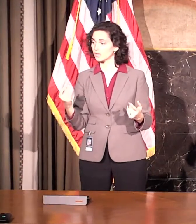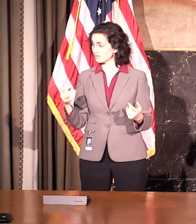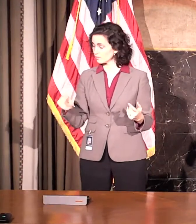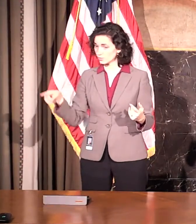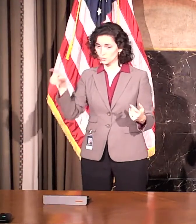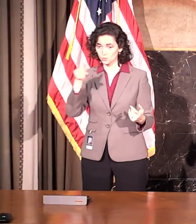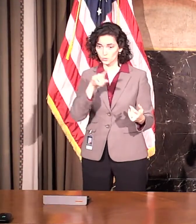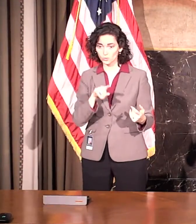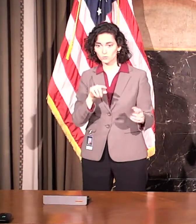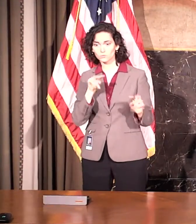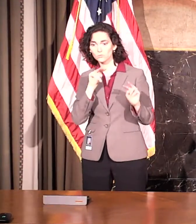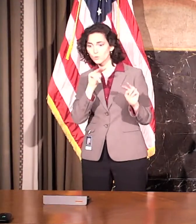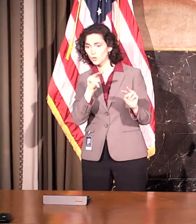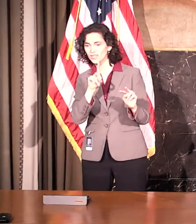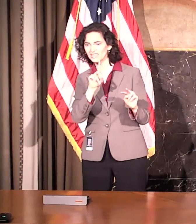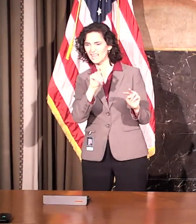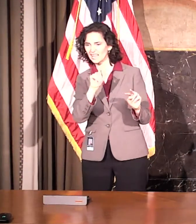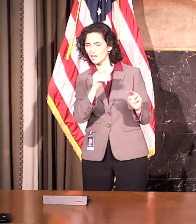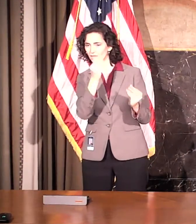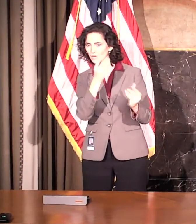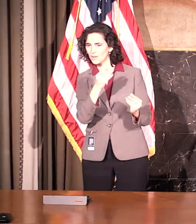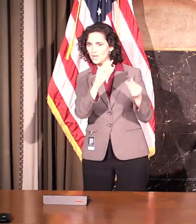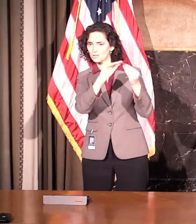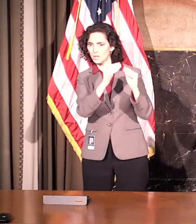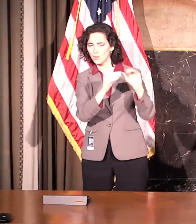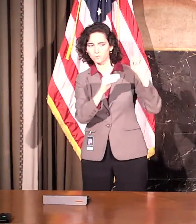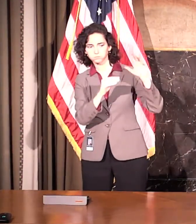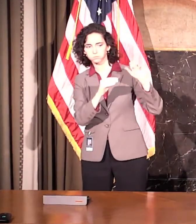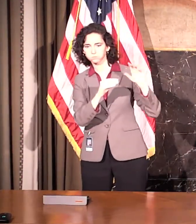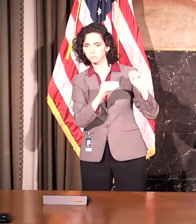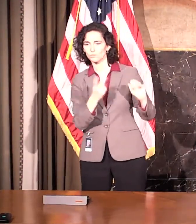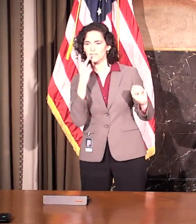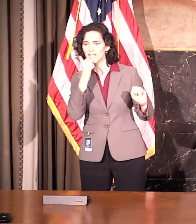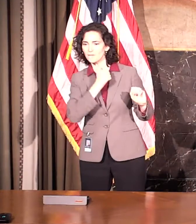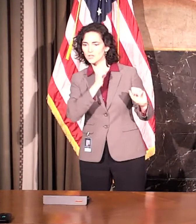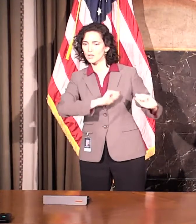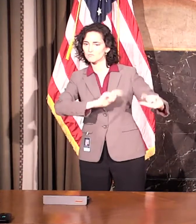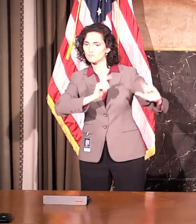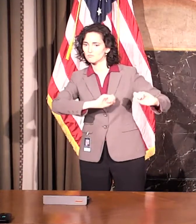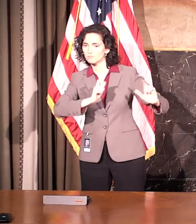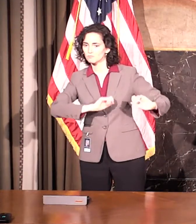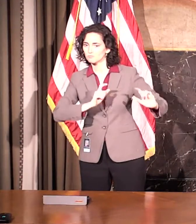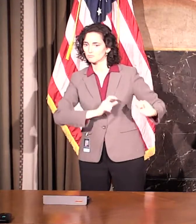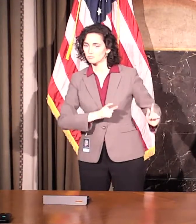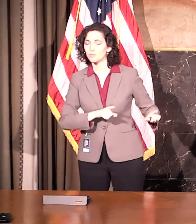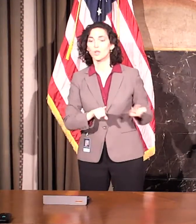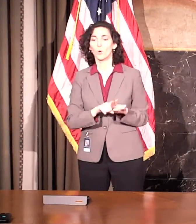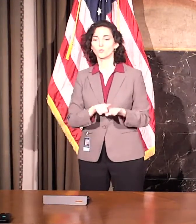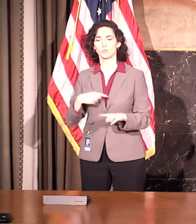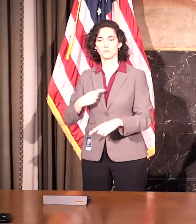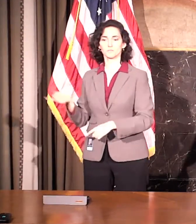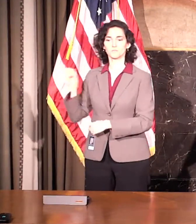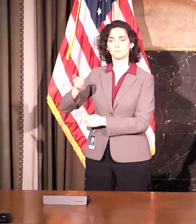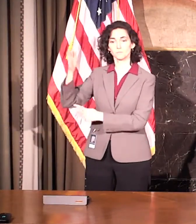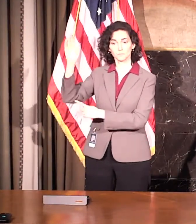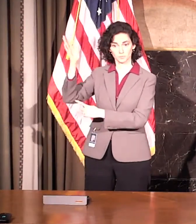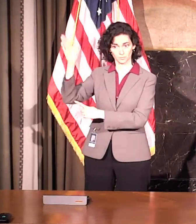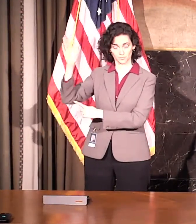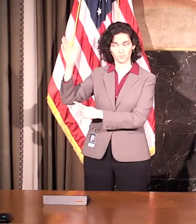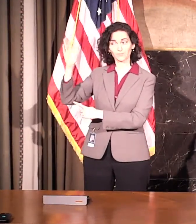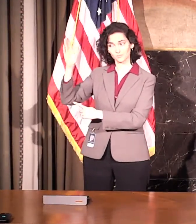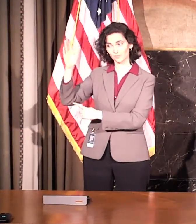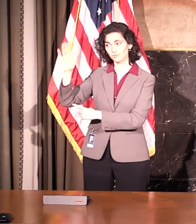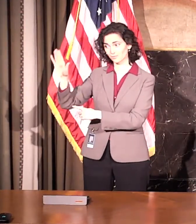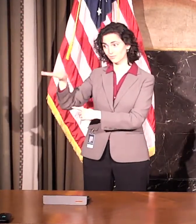look at the data that we've been presenting daily on the dashboard and at these press conferences, you should know that